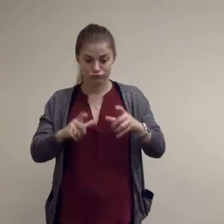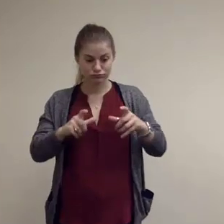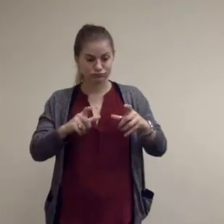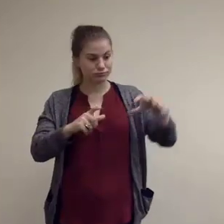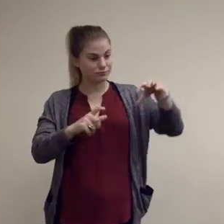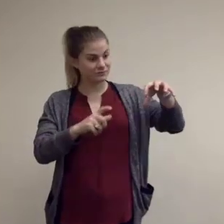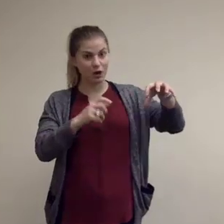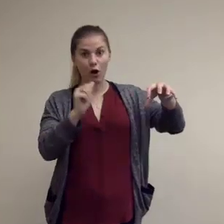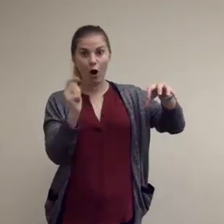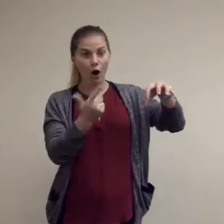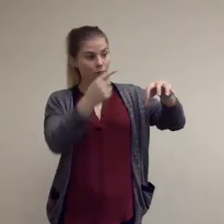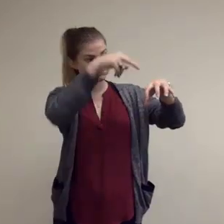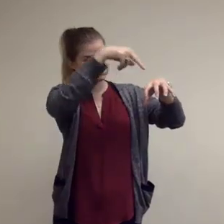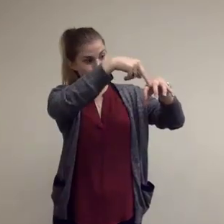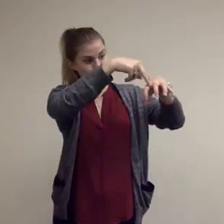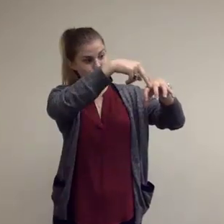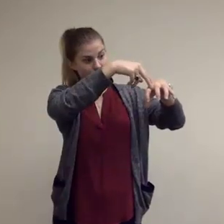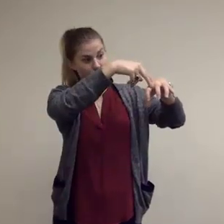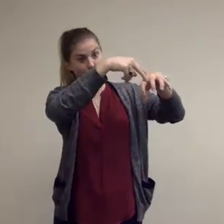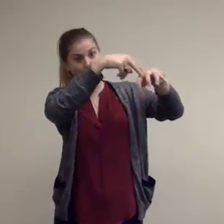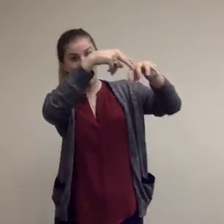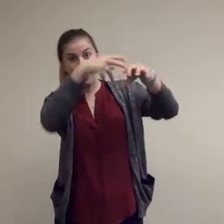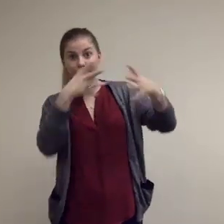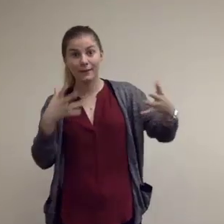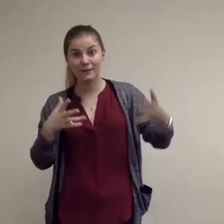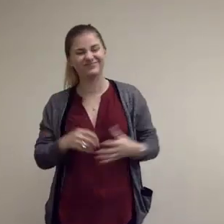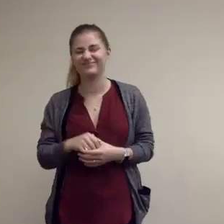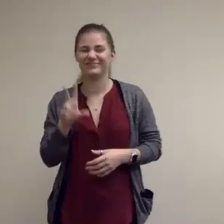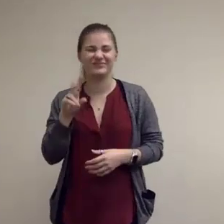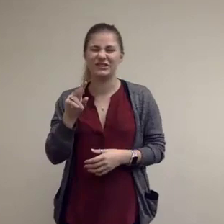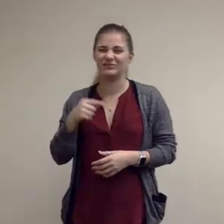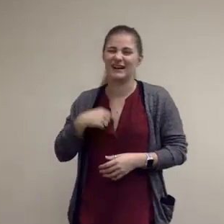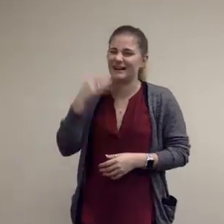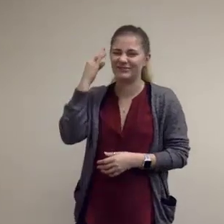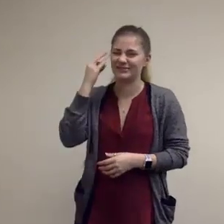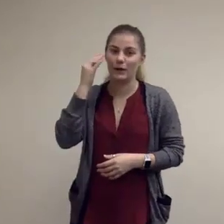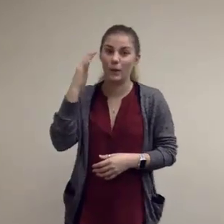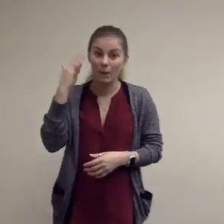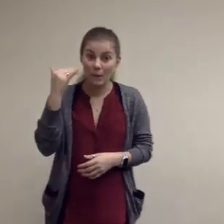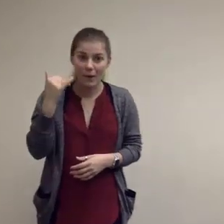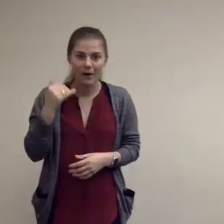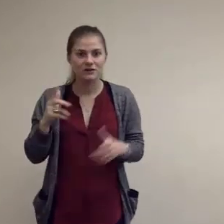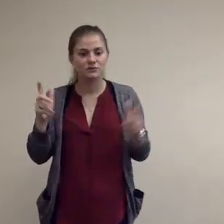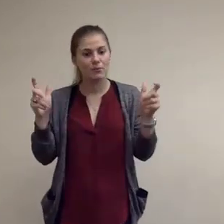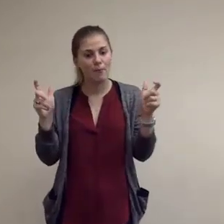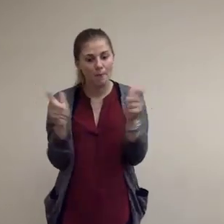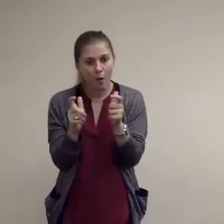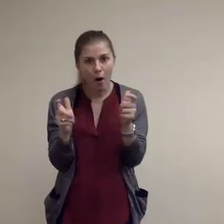we would be so small a mass compared to the Earth that it probably wouldn't make much of a difference. Okay, so mass is one thing that has to